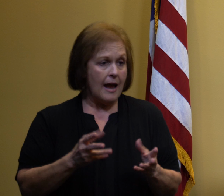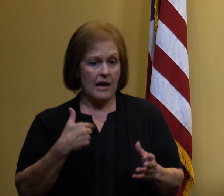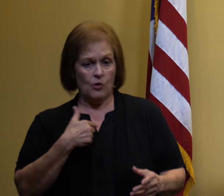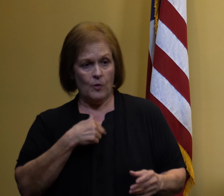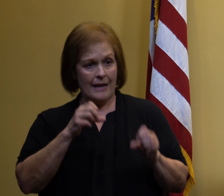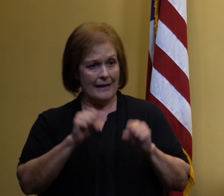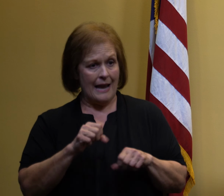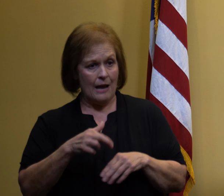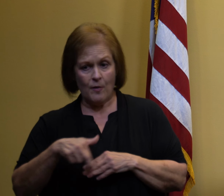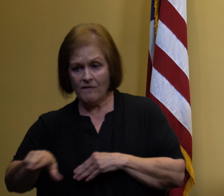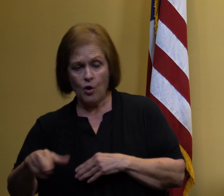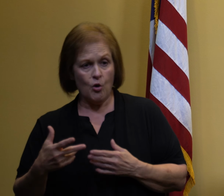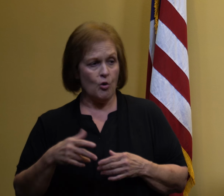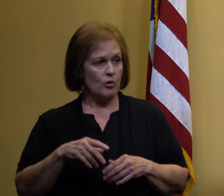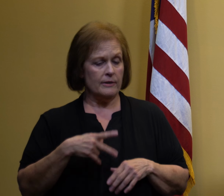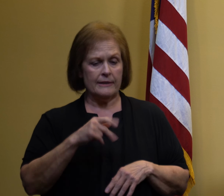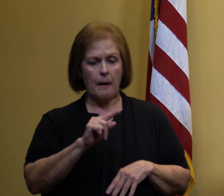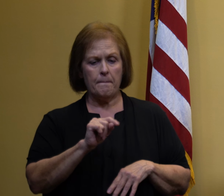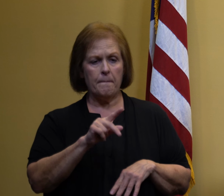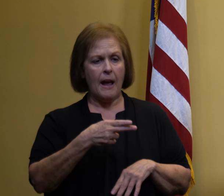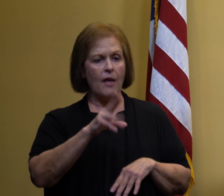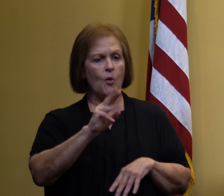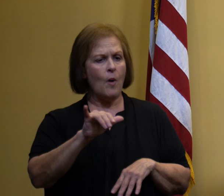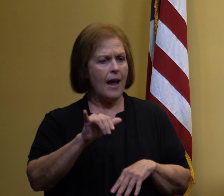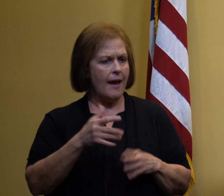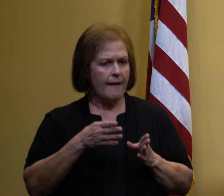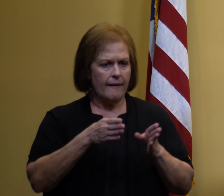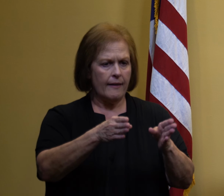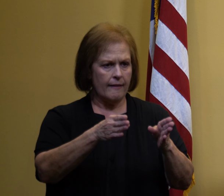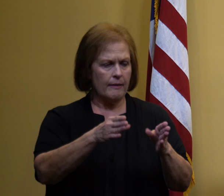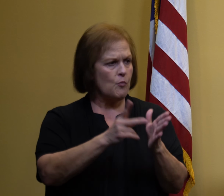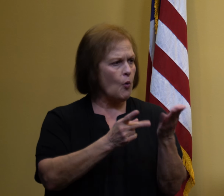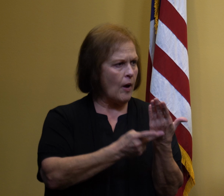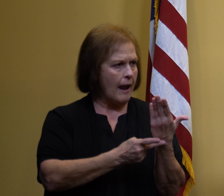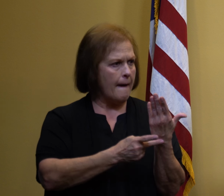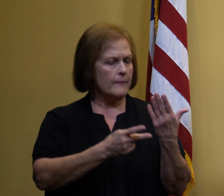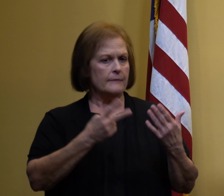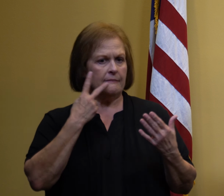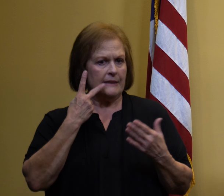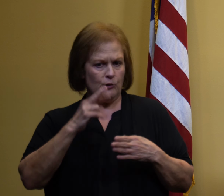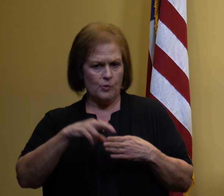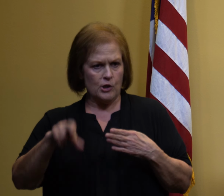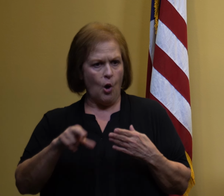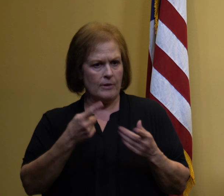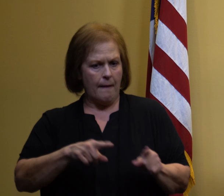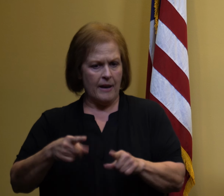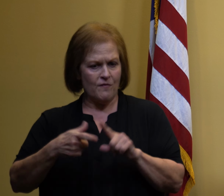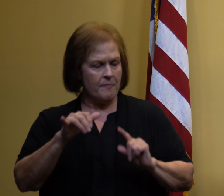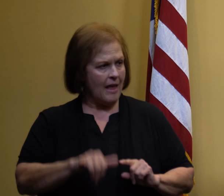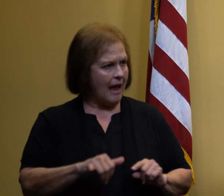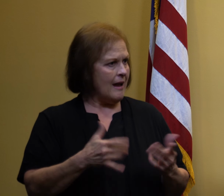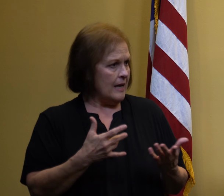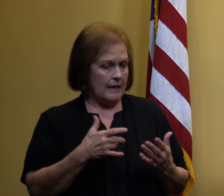people to, like Pathways and the like, where we're seeing results on that, and even getting more resources on